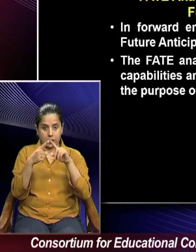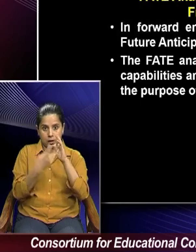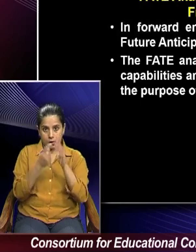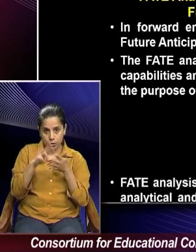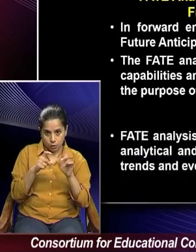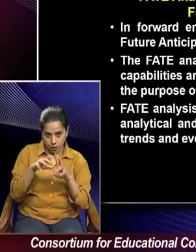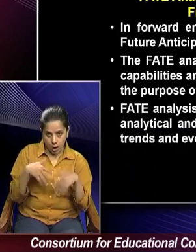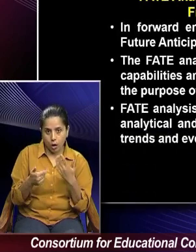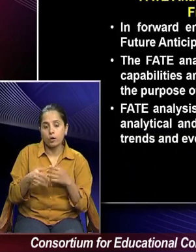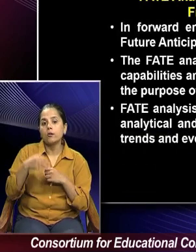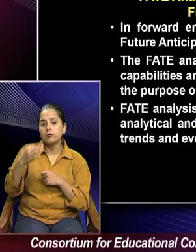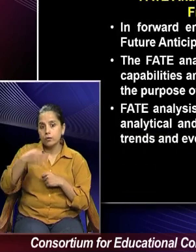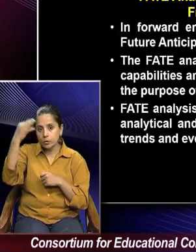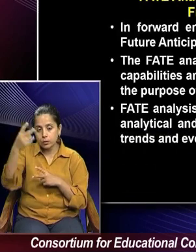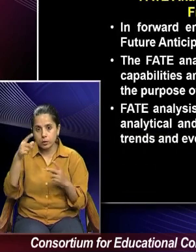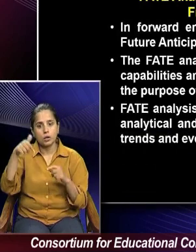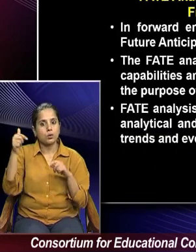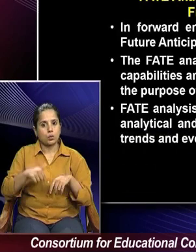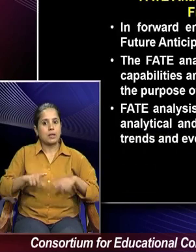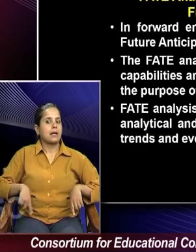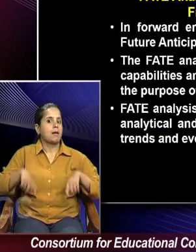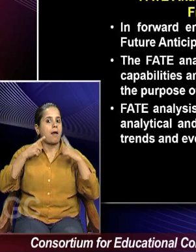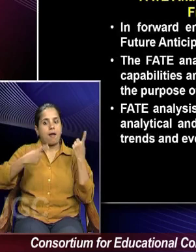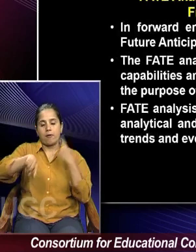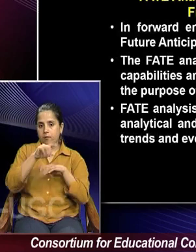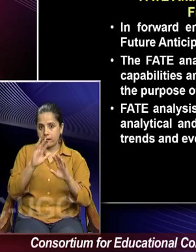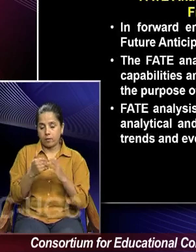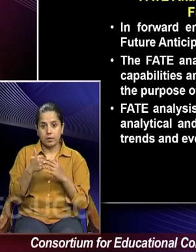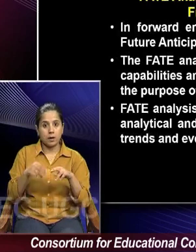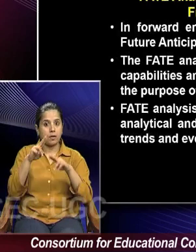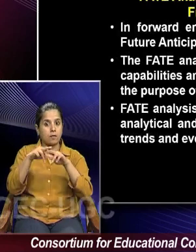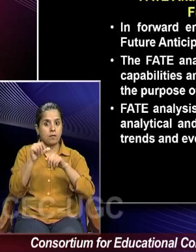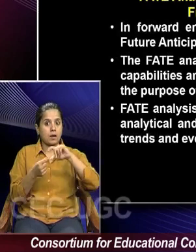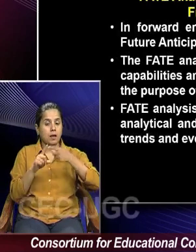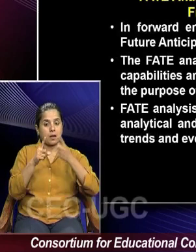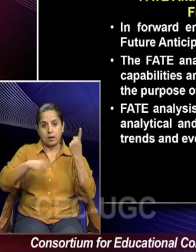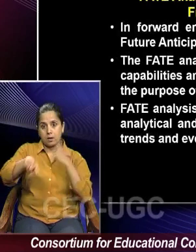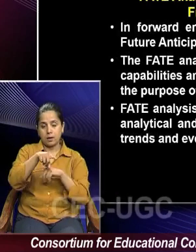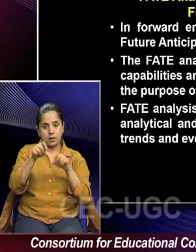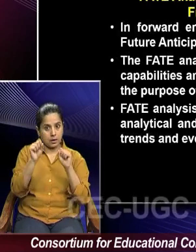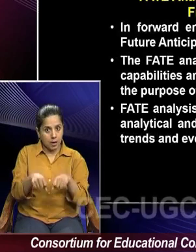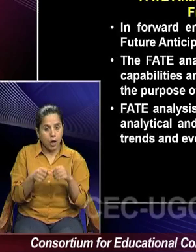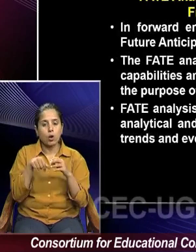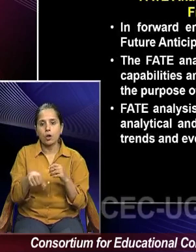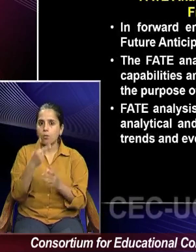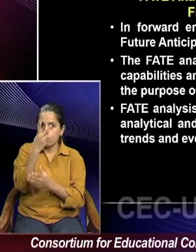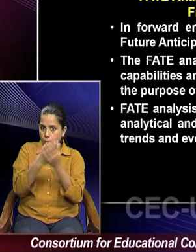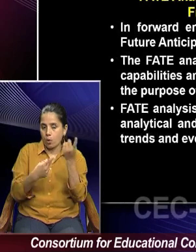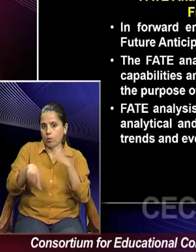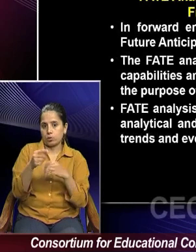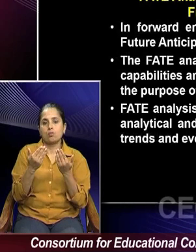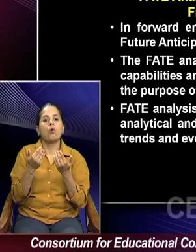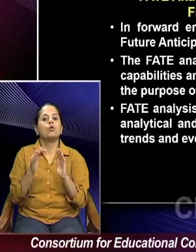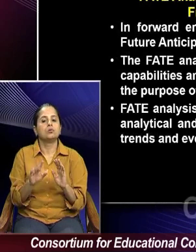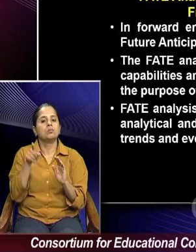events of future in today's time. This fate analysis can be facilitated by both